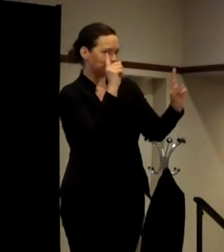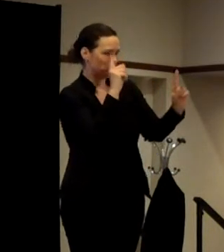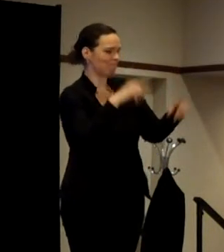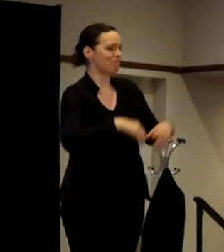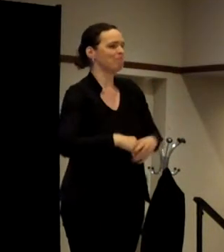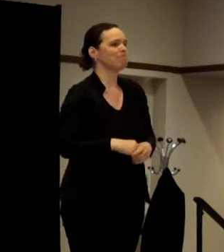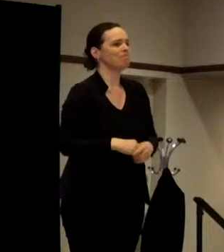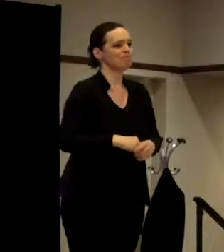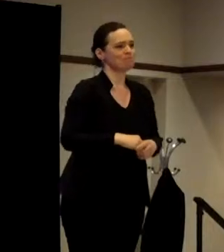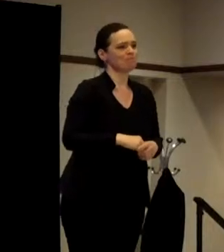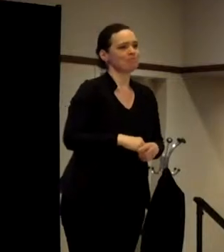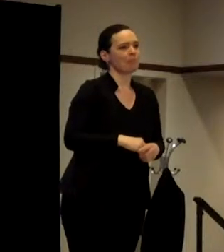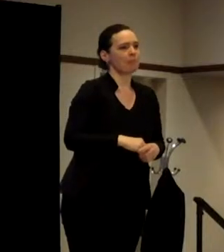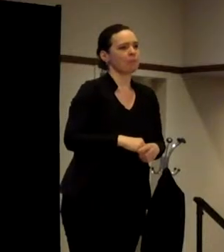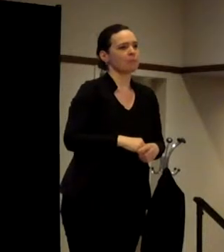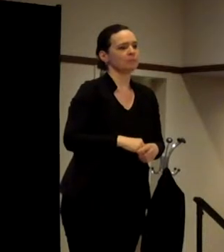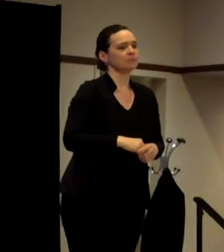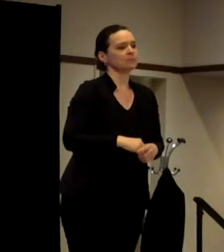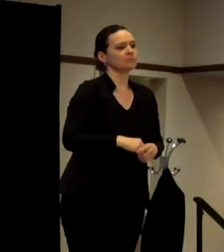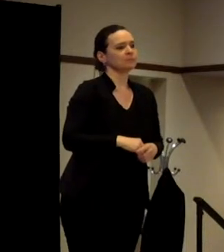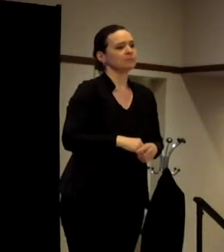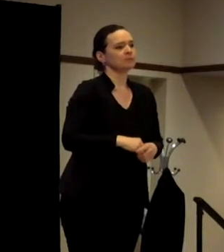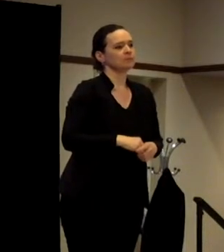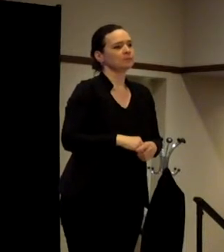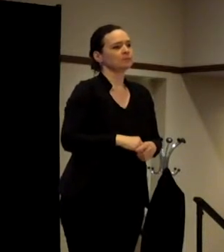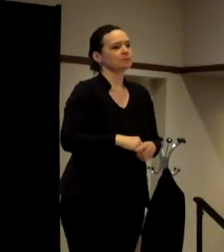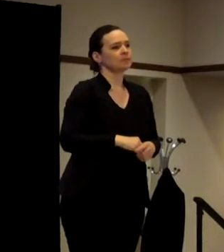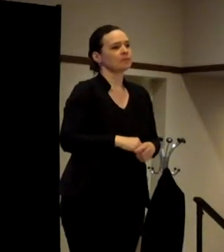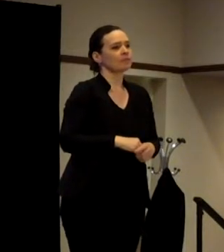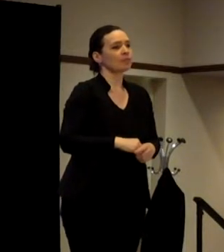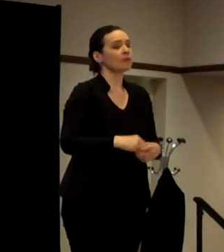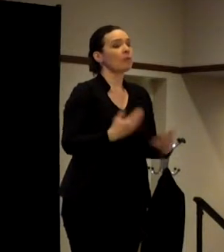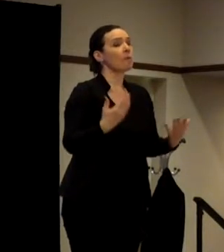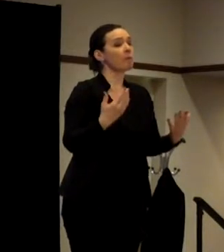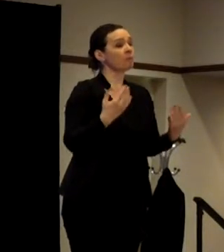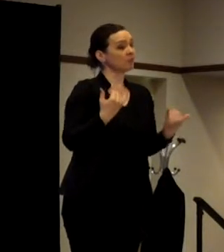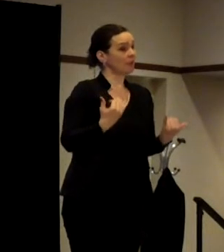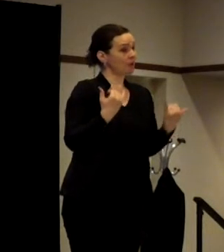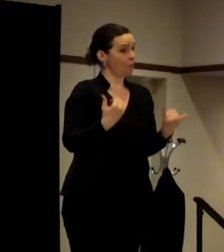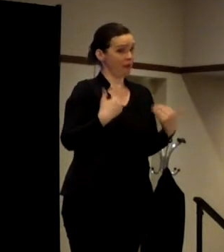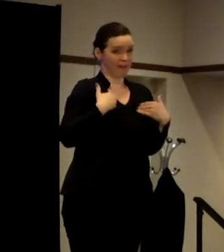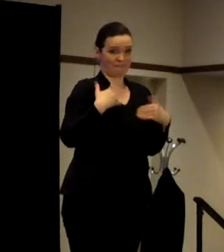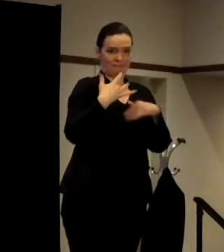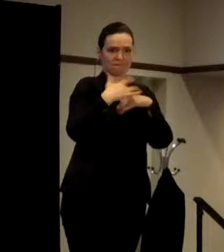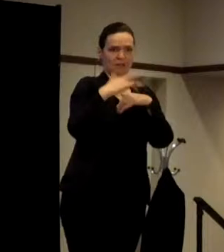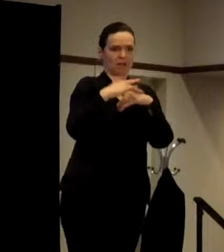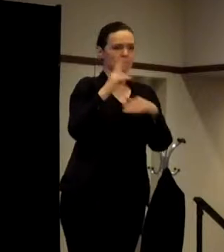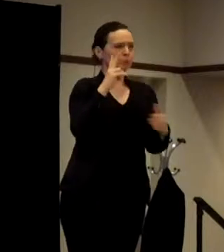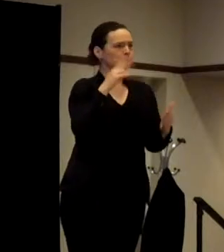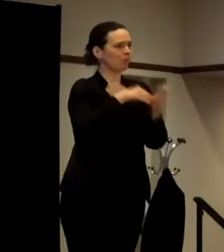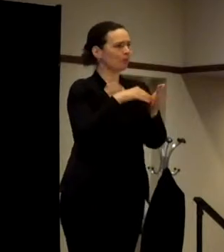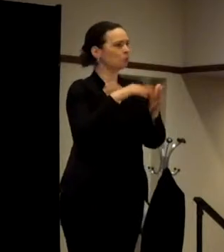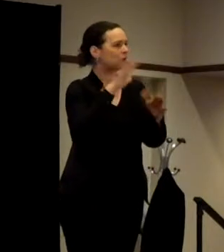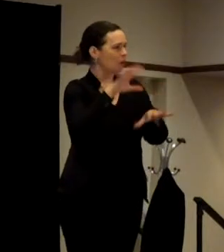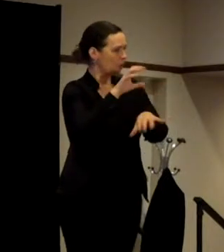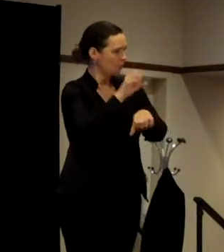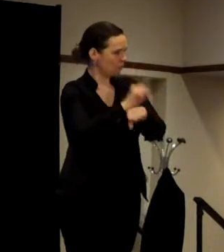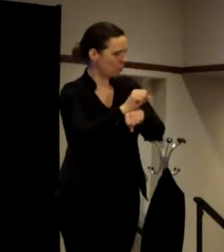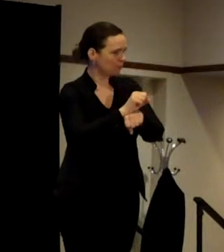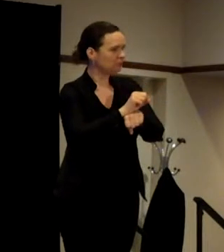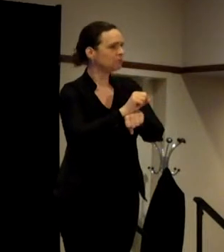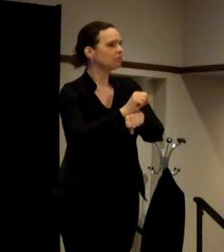down. We put up over 2,000 new appointments online, available